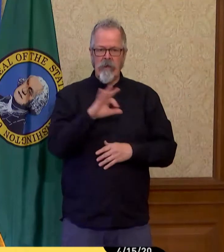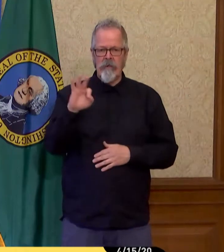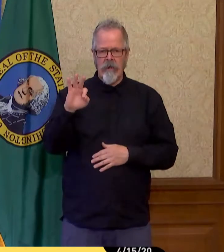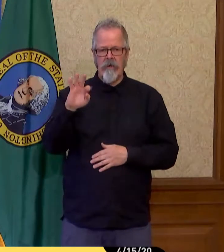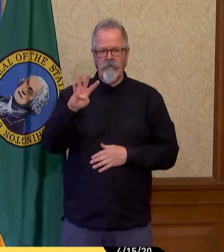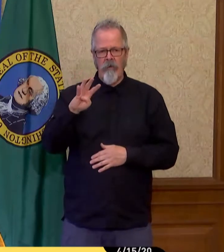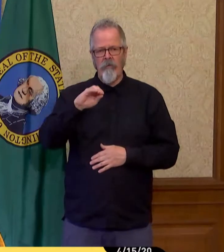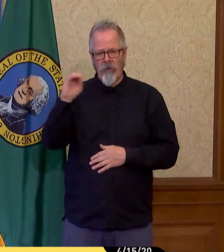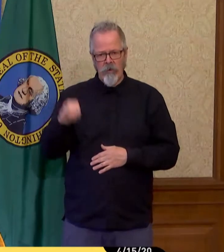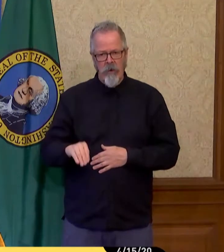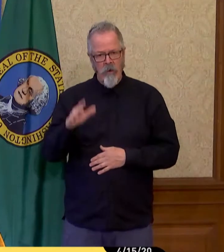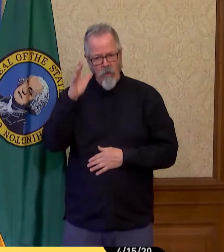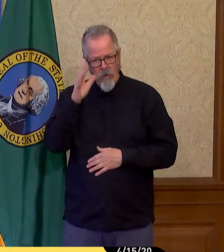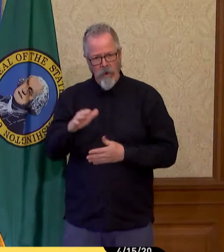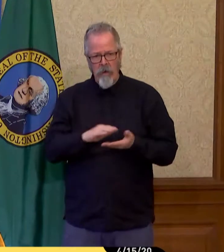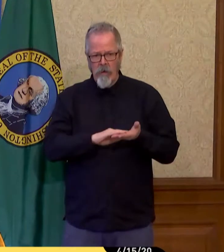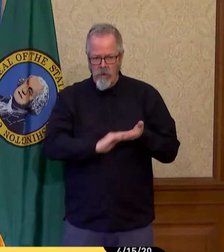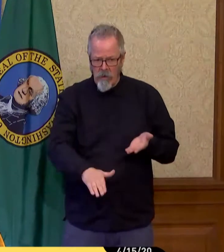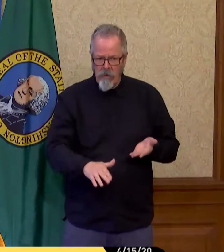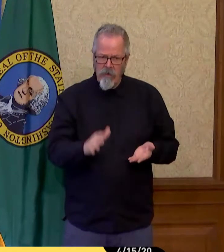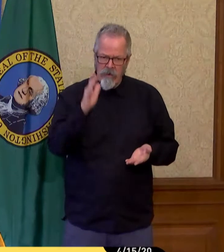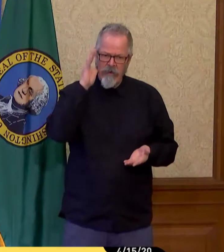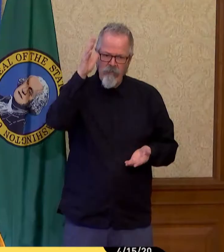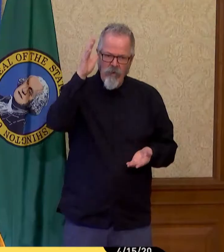produce a plan to